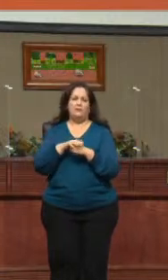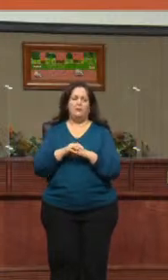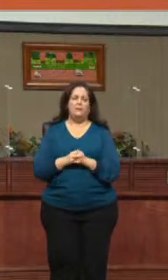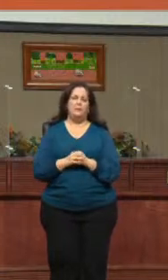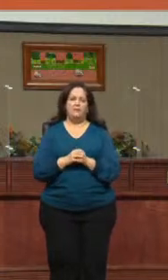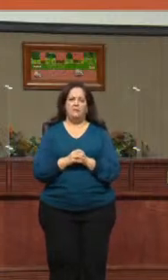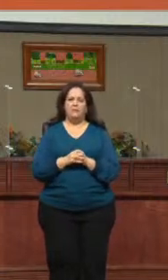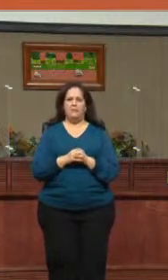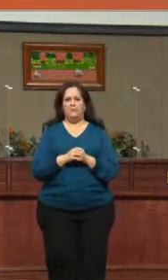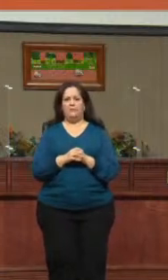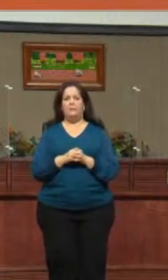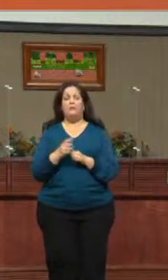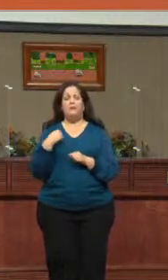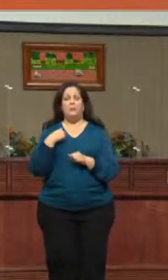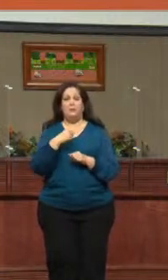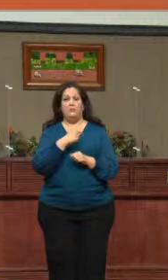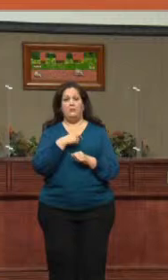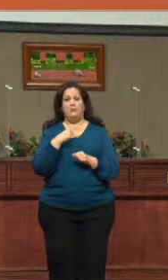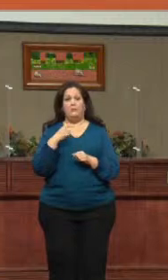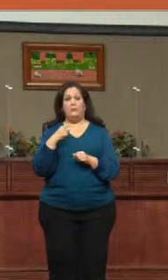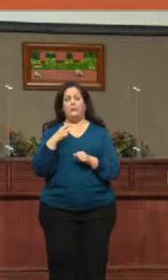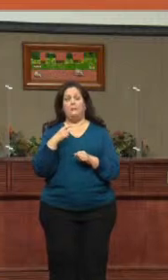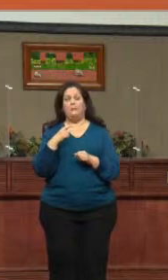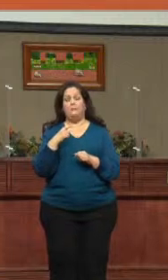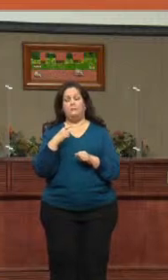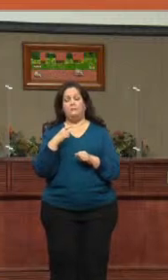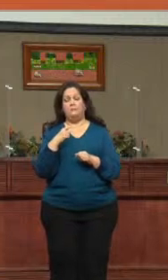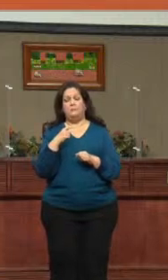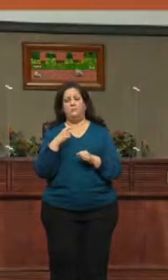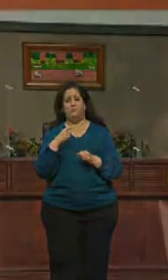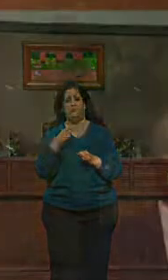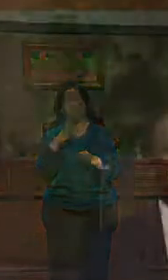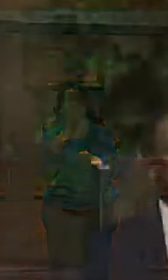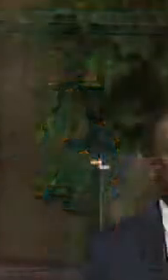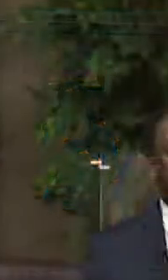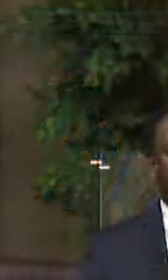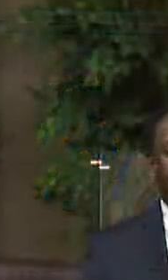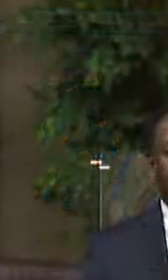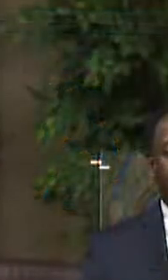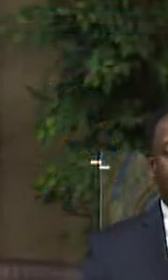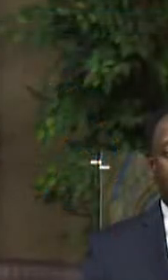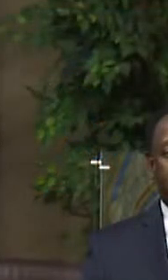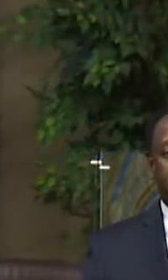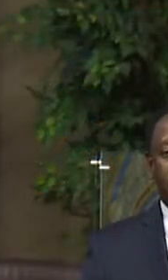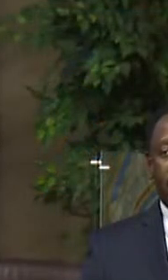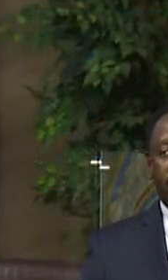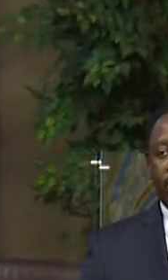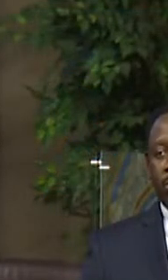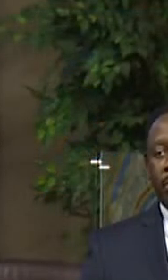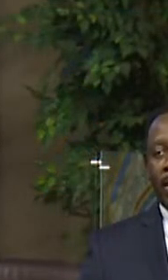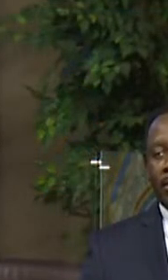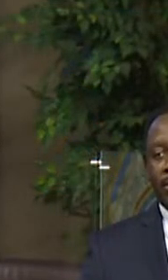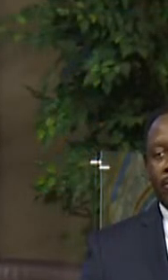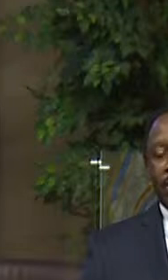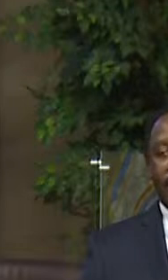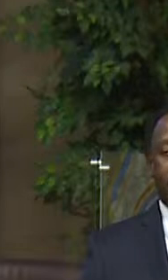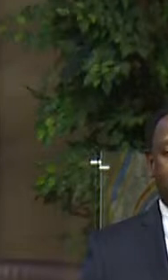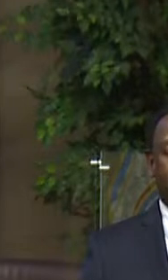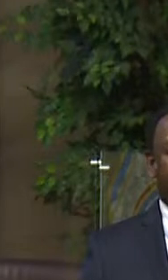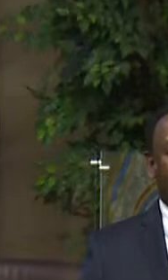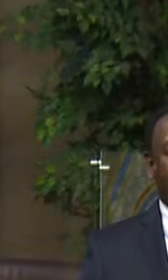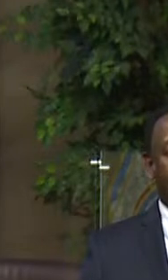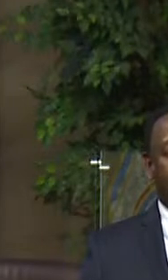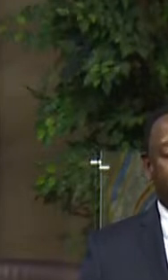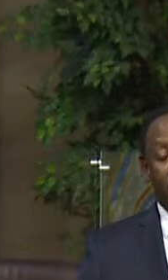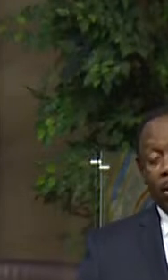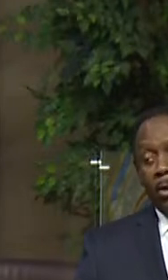of successes that we've enjoyed with keeping the numbers relatively low of new positive cases